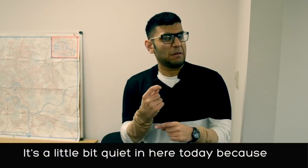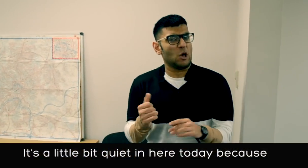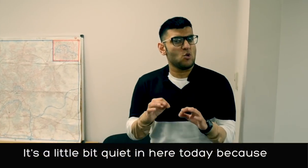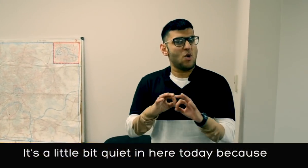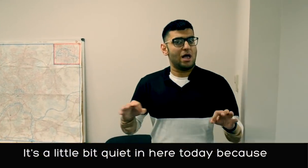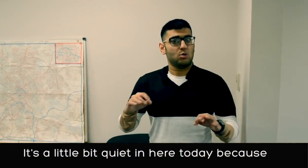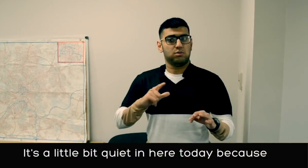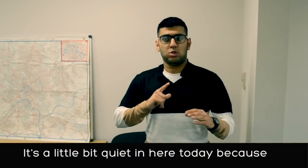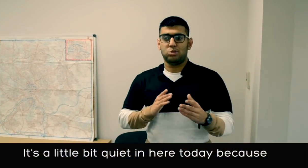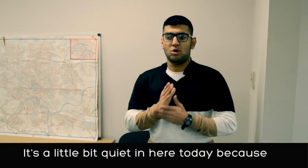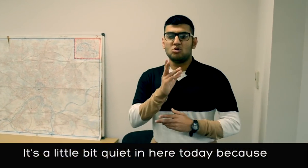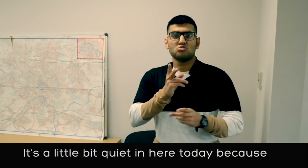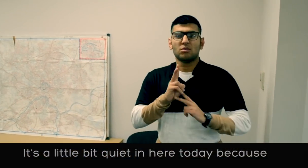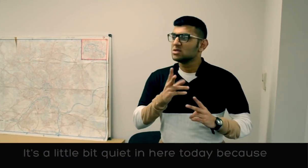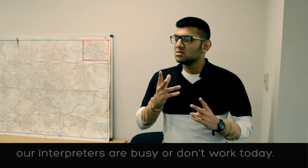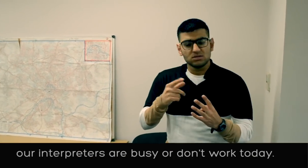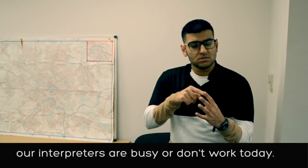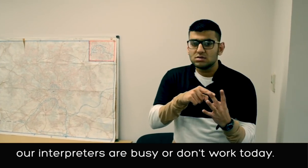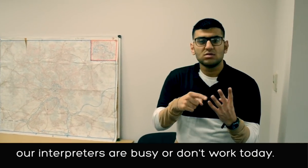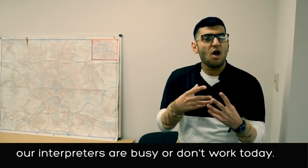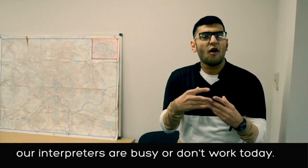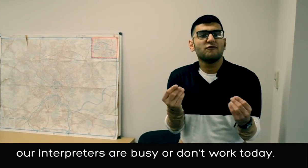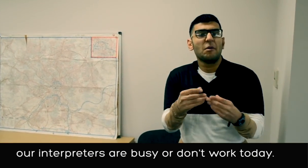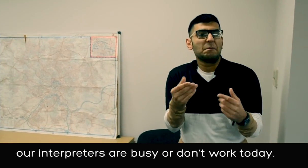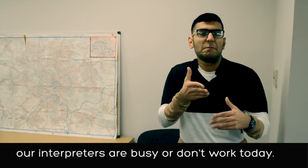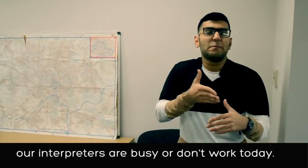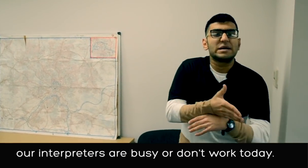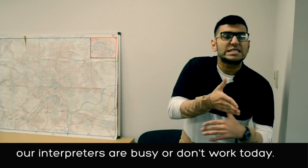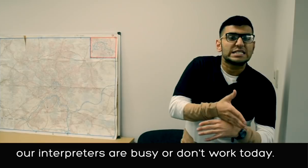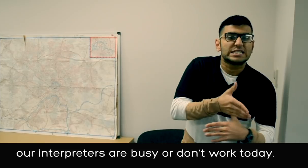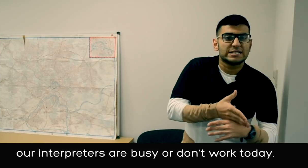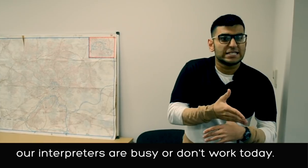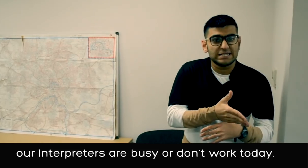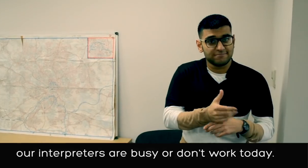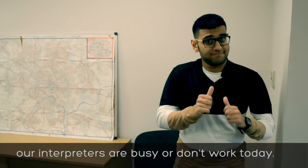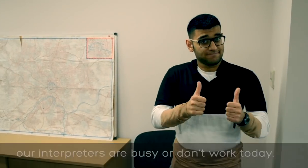It's a little bit quiet in here today because our interpreters are busy or don't work today.